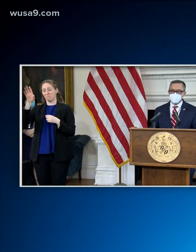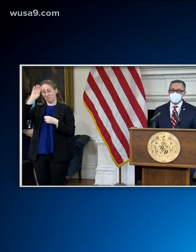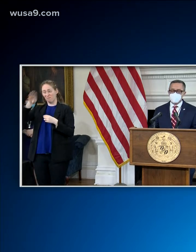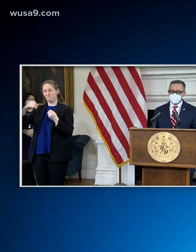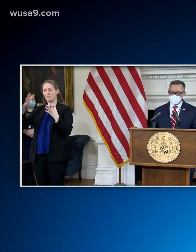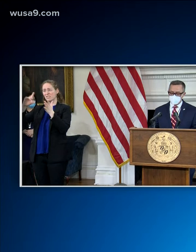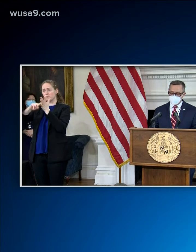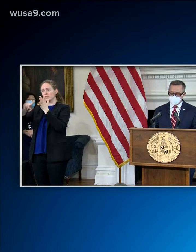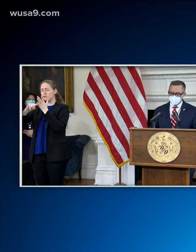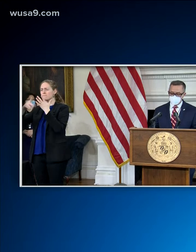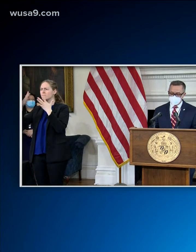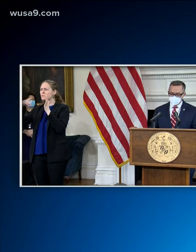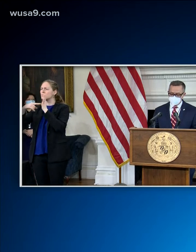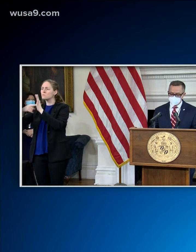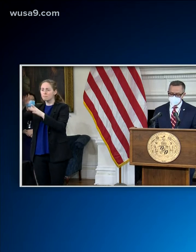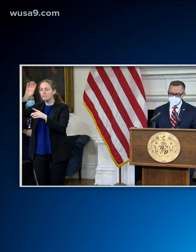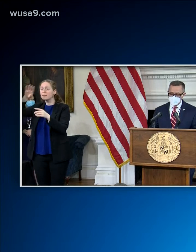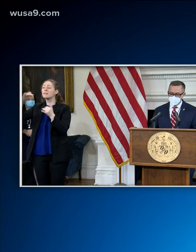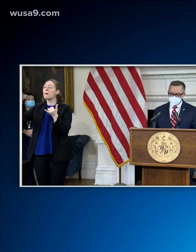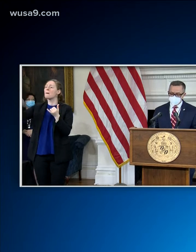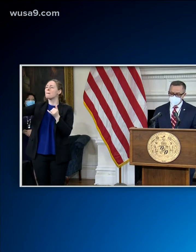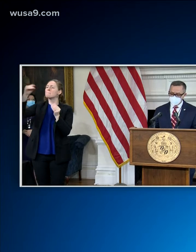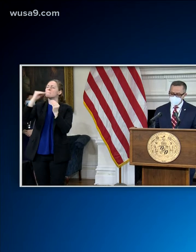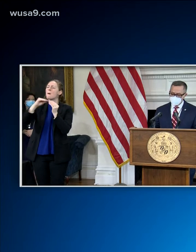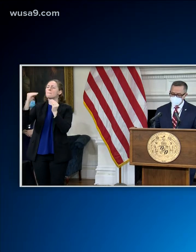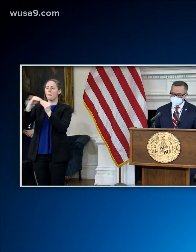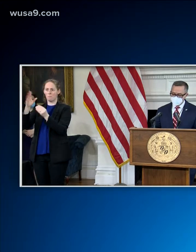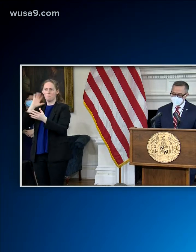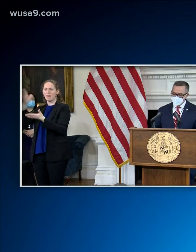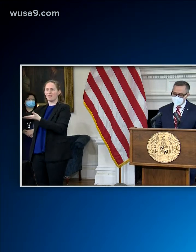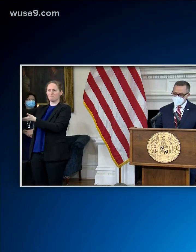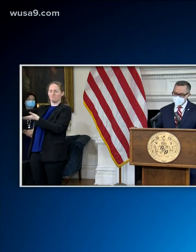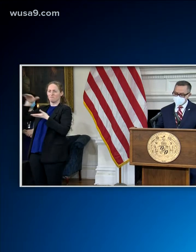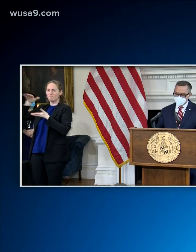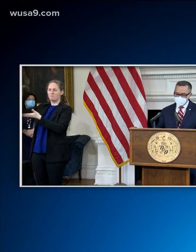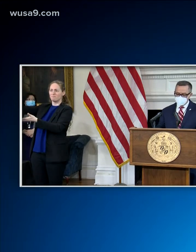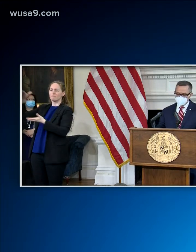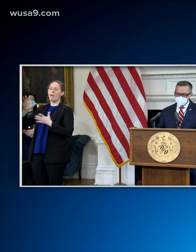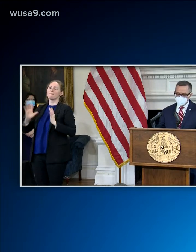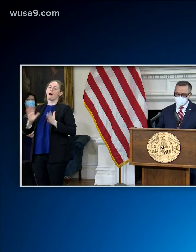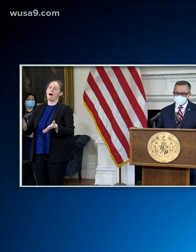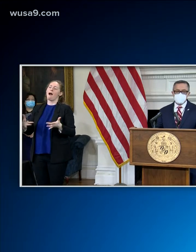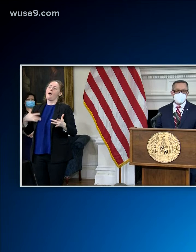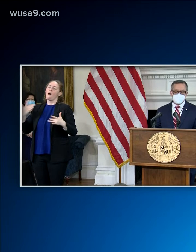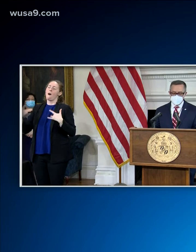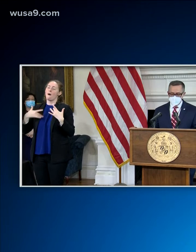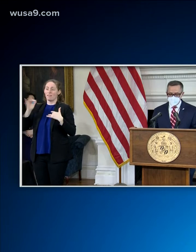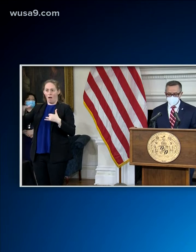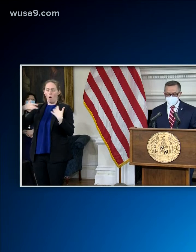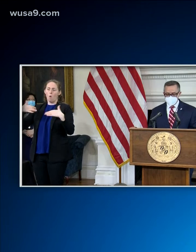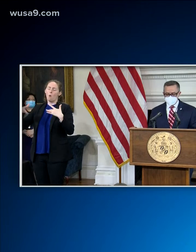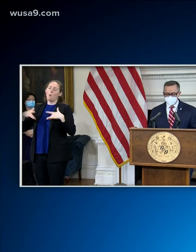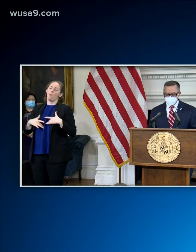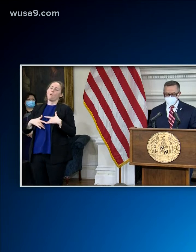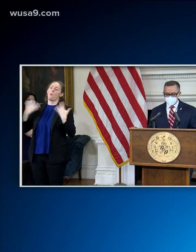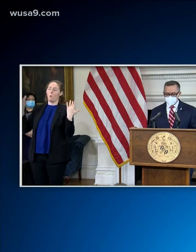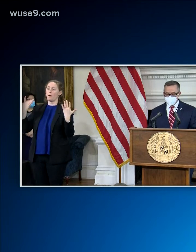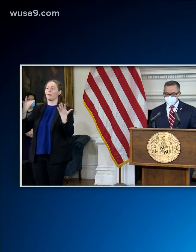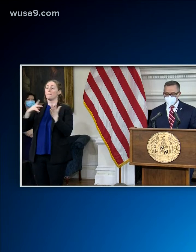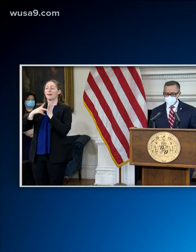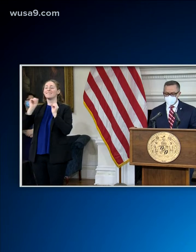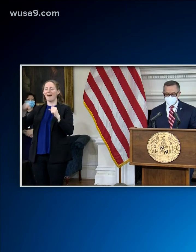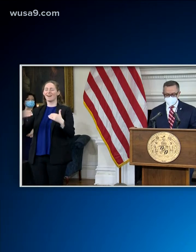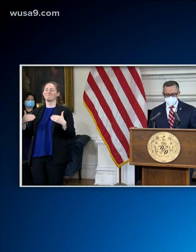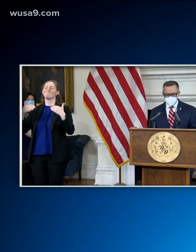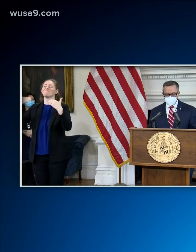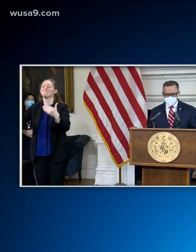will be available over the next few weeks. This is welcome news, and the expansion to Phase 2A provides availability